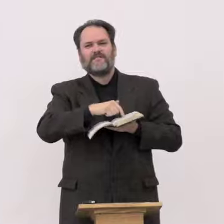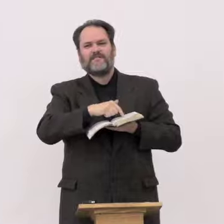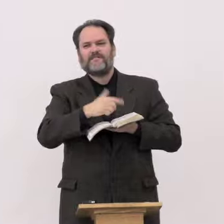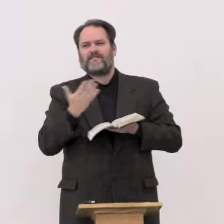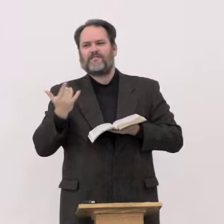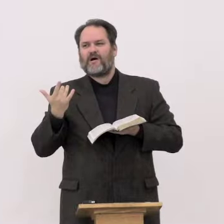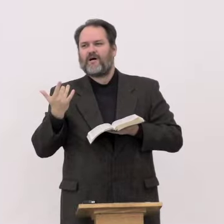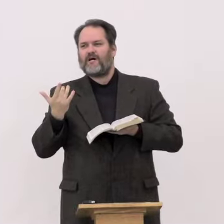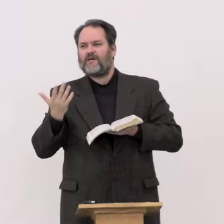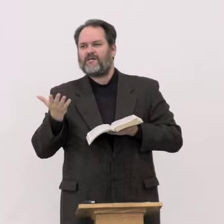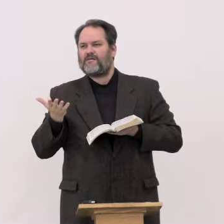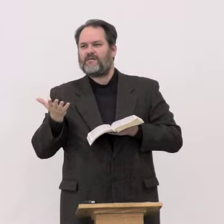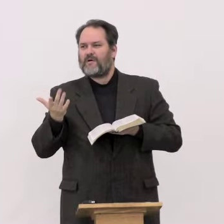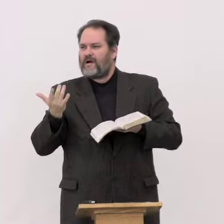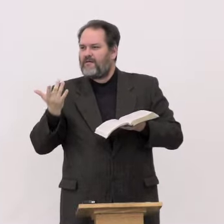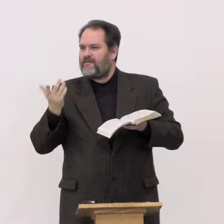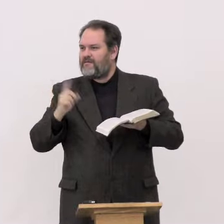can't this person see it?